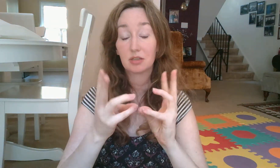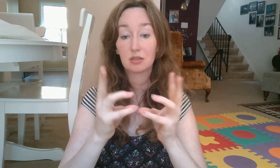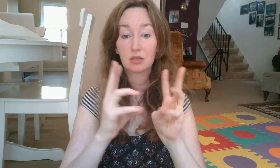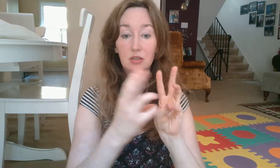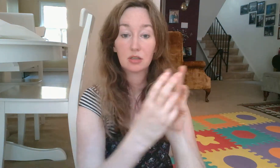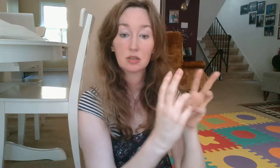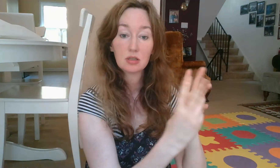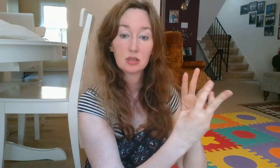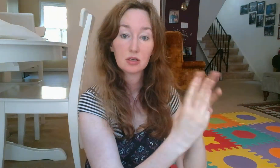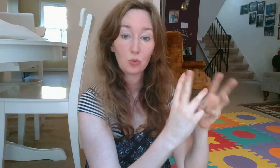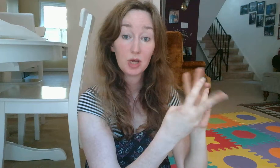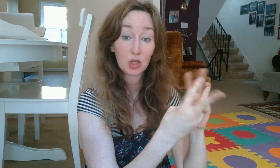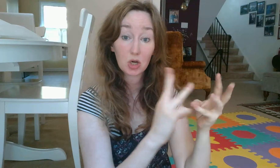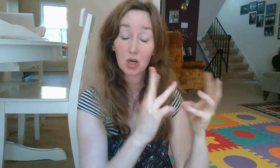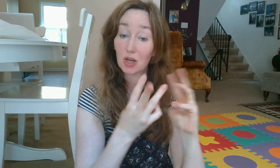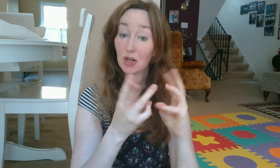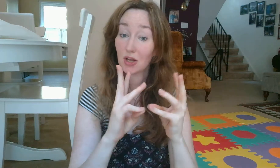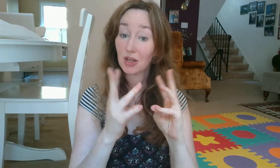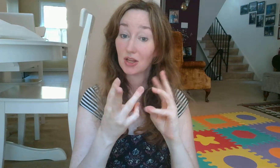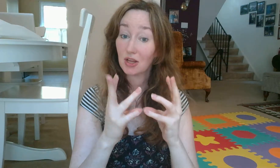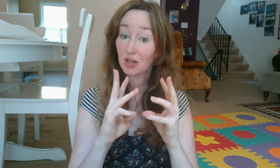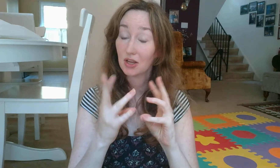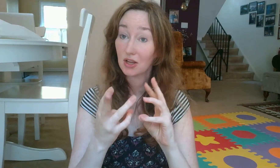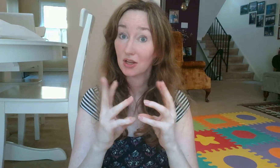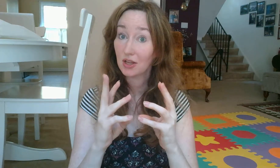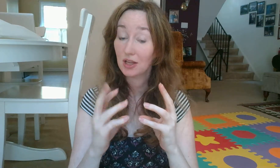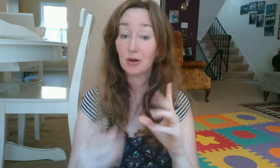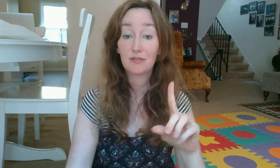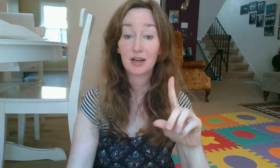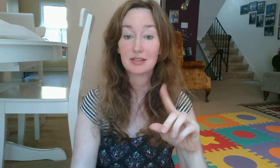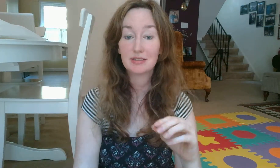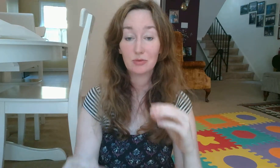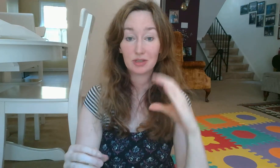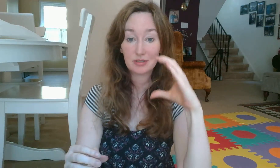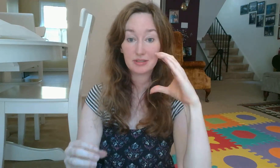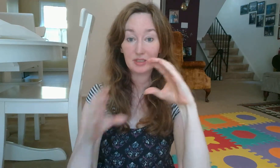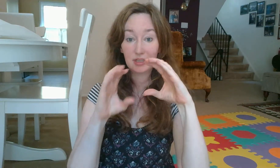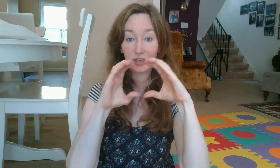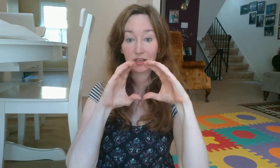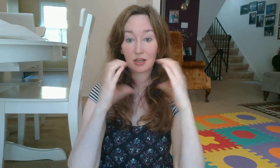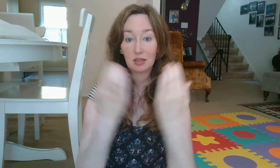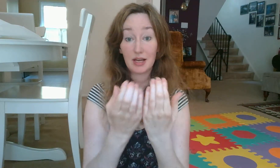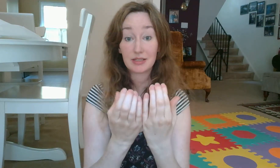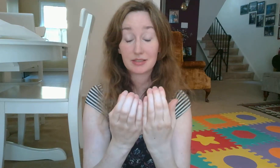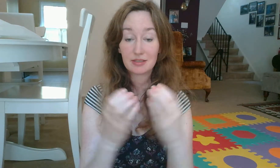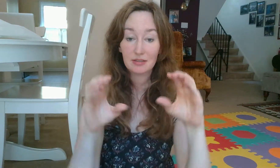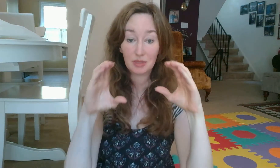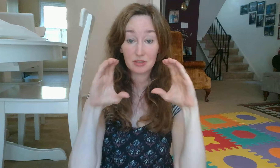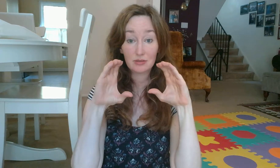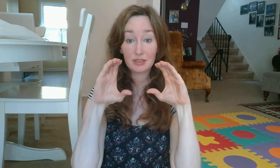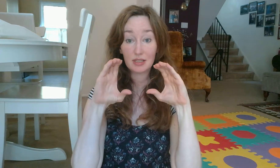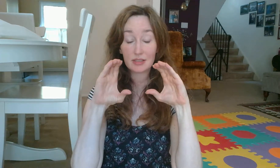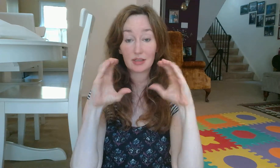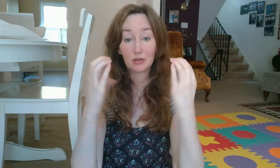together. Weather. Oh, I forgot a C one. C. Class. Make 2 C's and go like